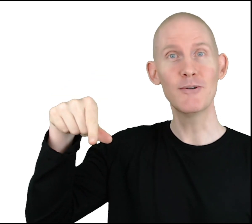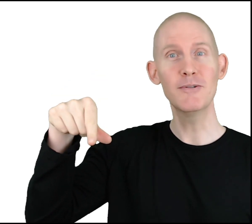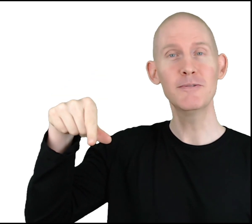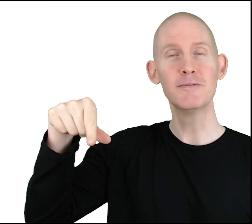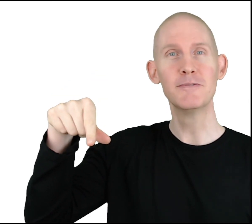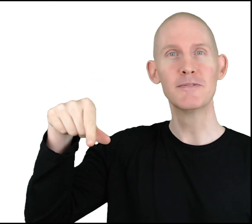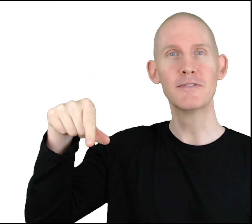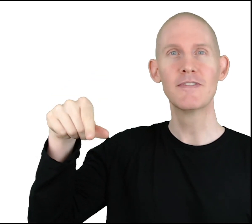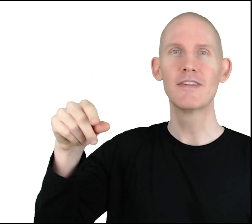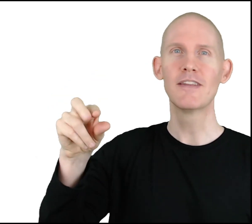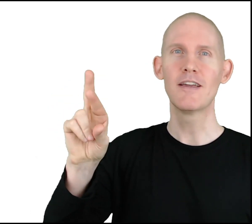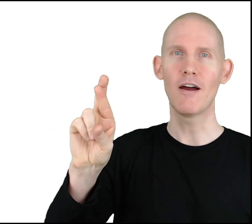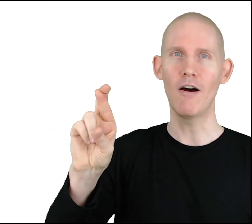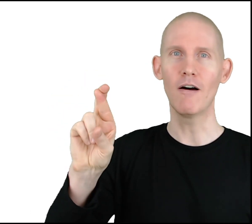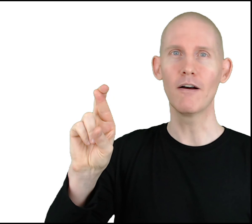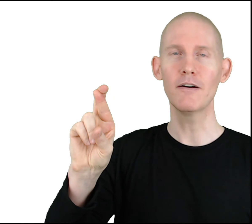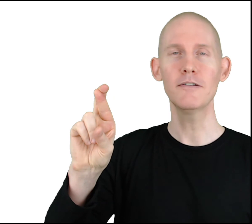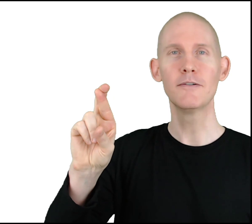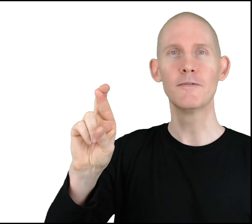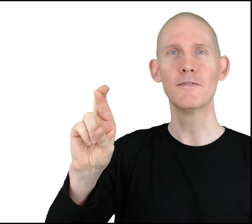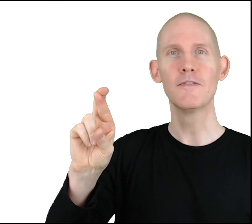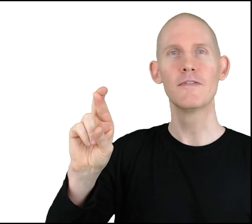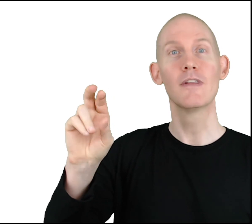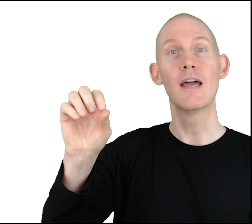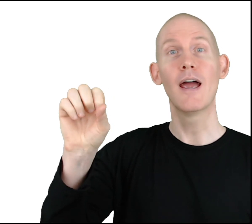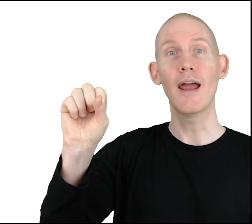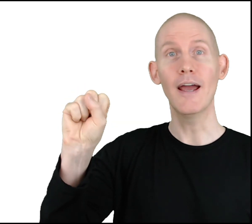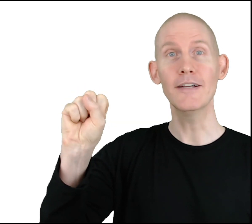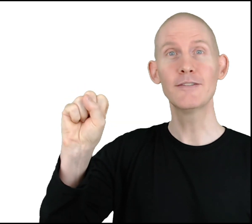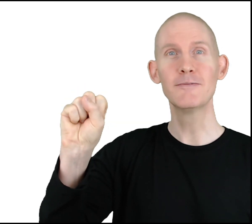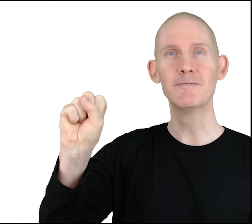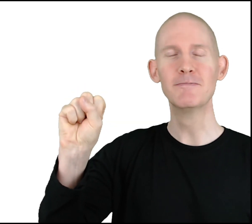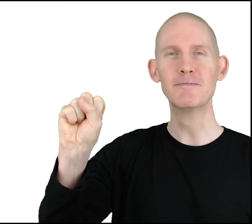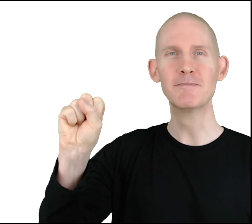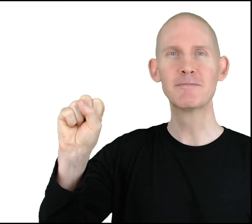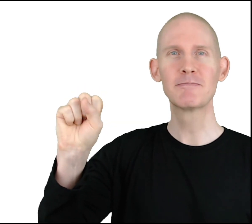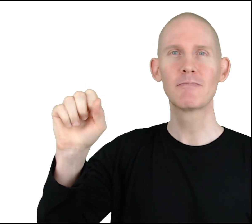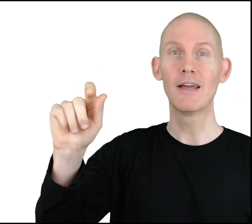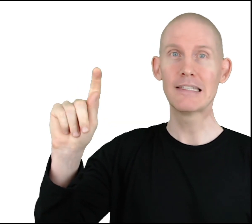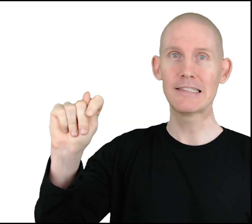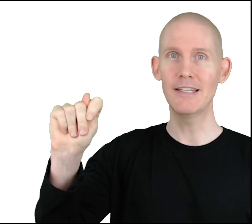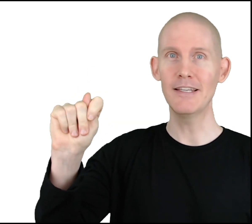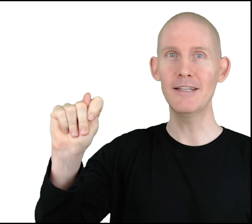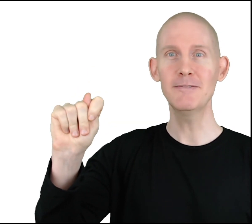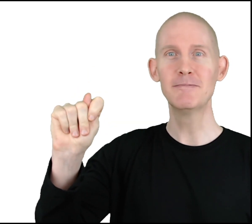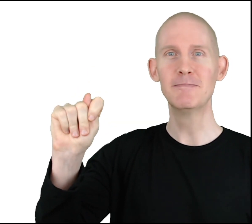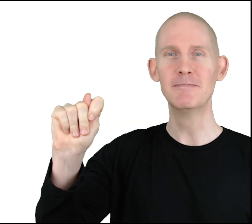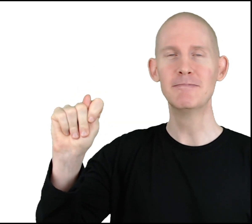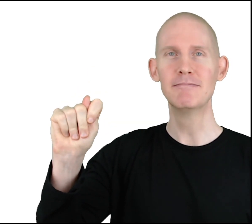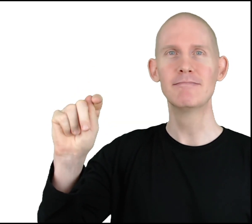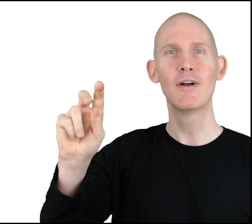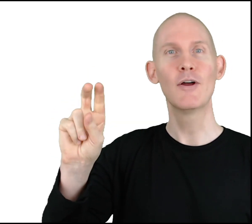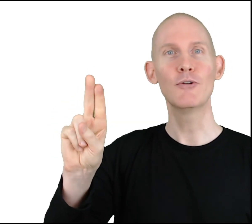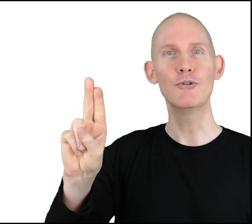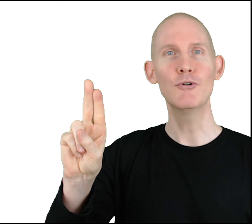Q, R, S, T, U,